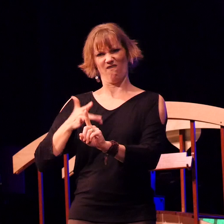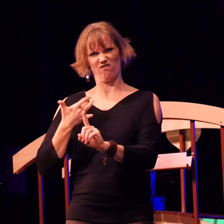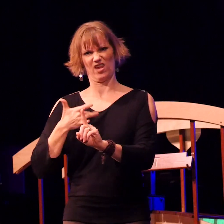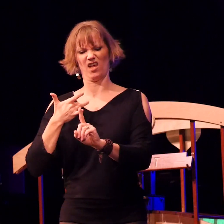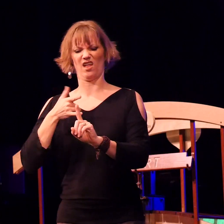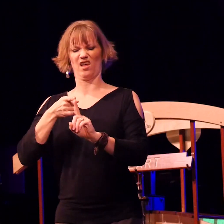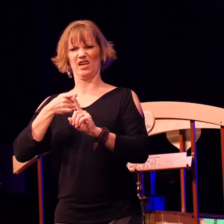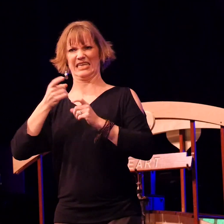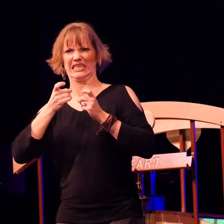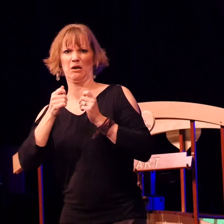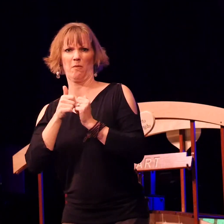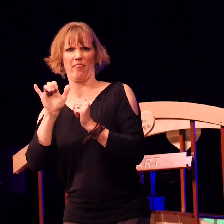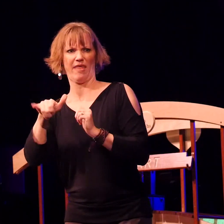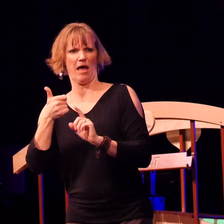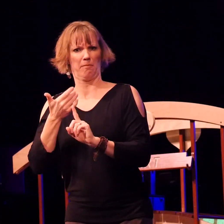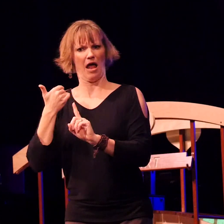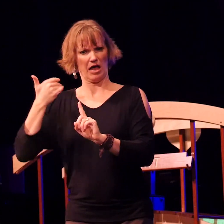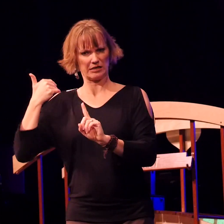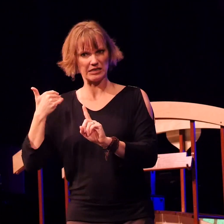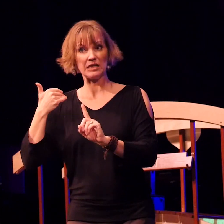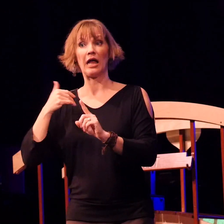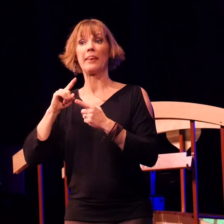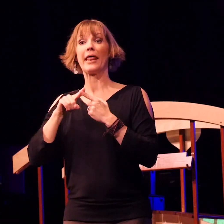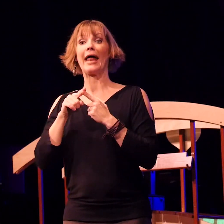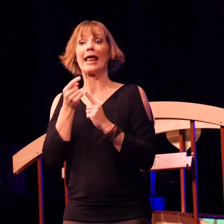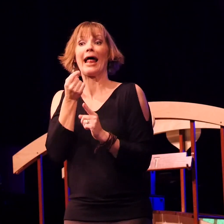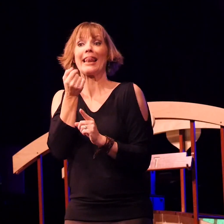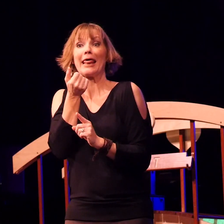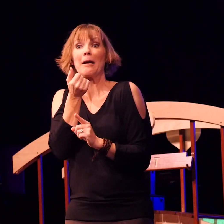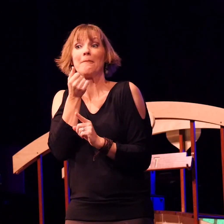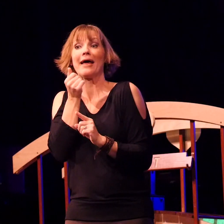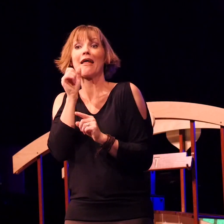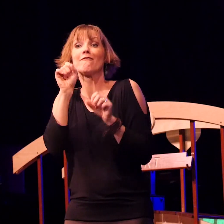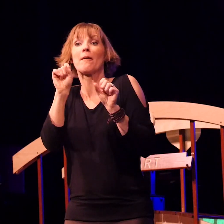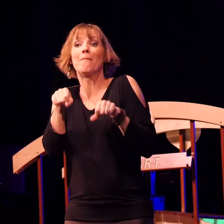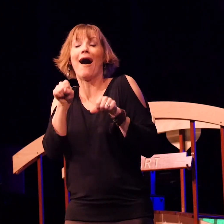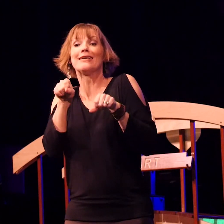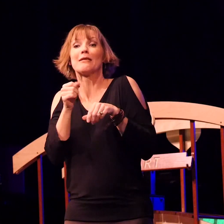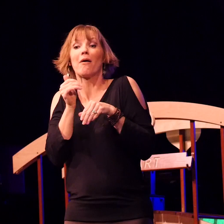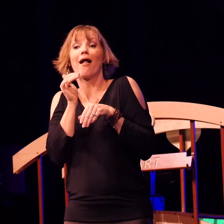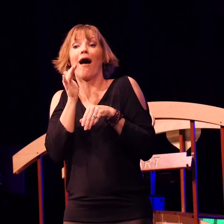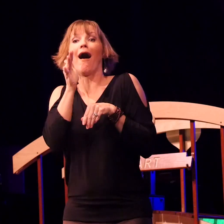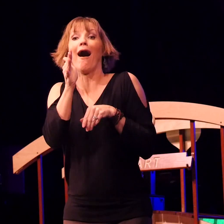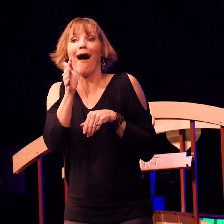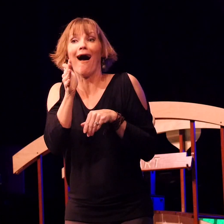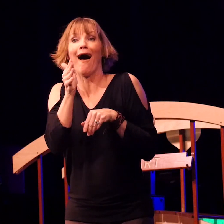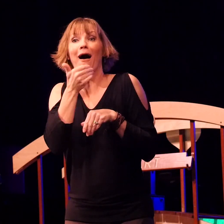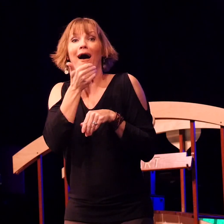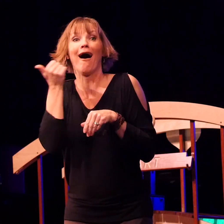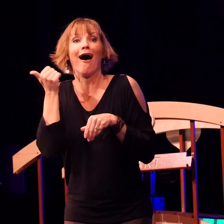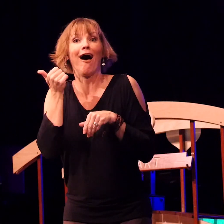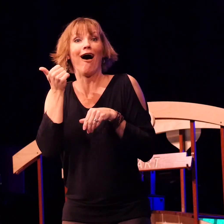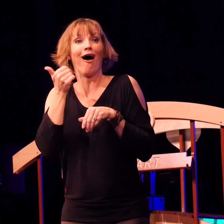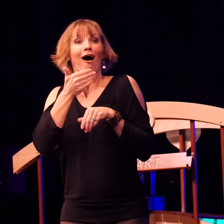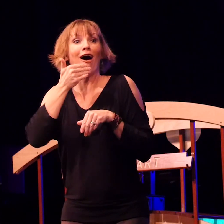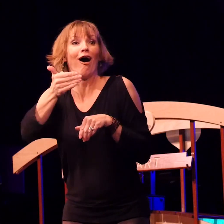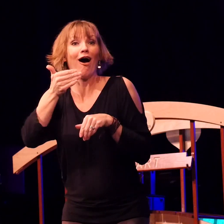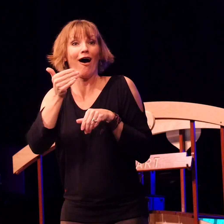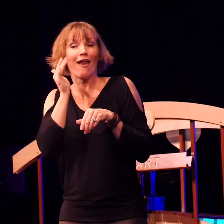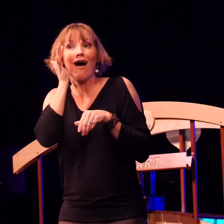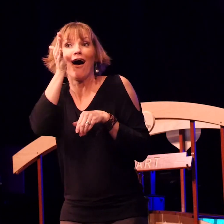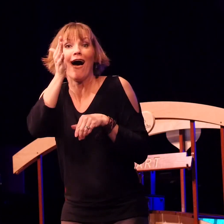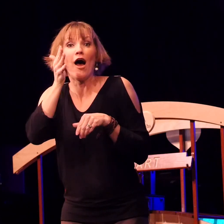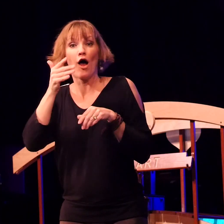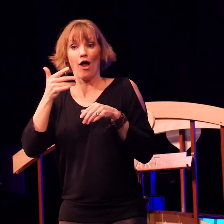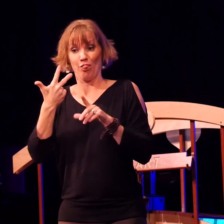and dealt with, and then there's the hint of the possible, the hint of the greater good, stretching out before us.